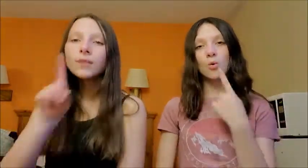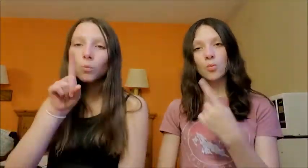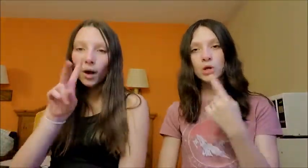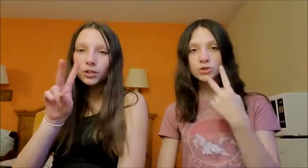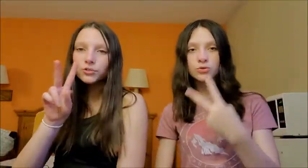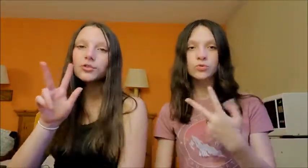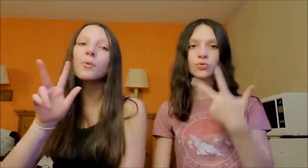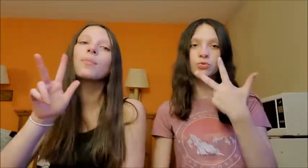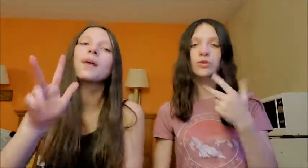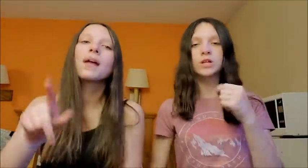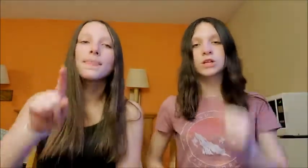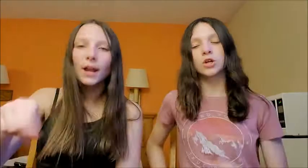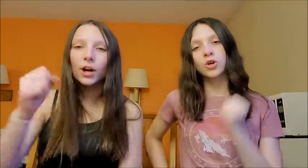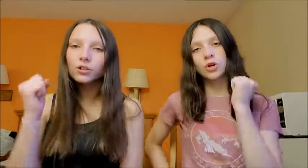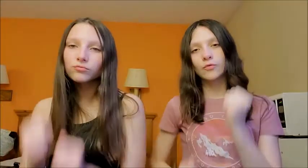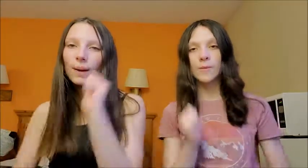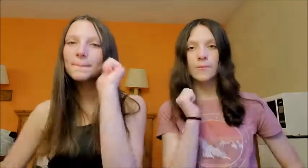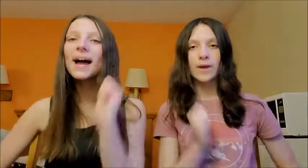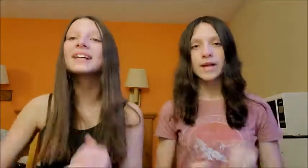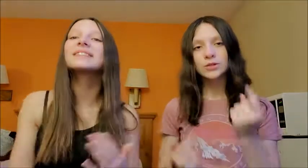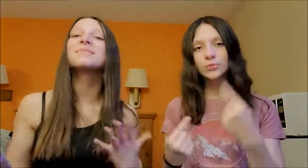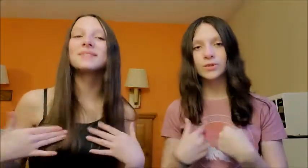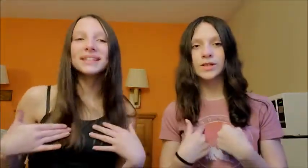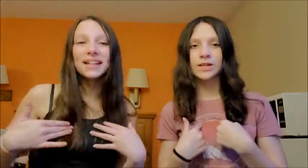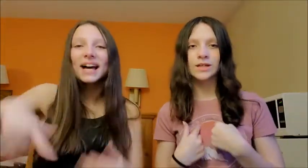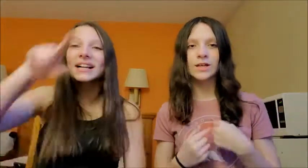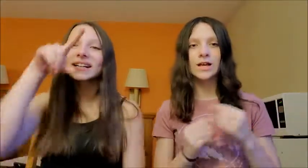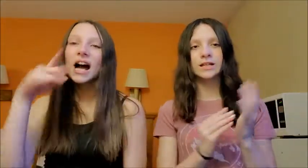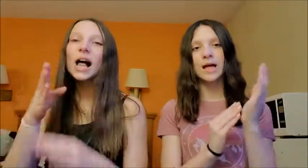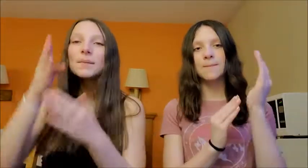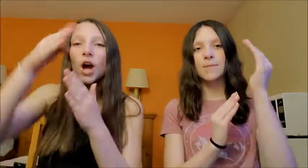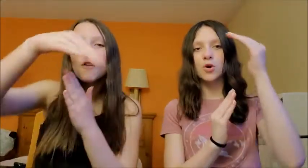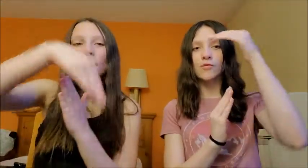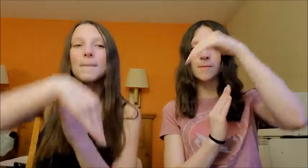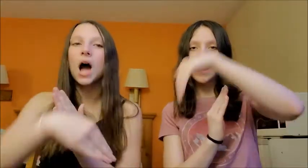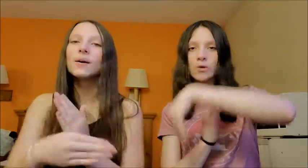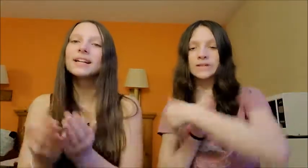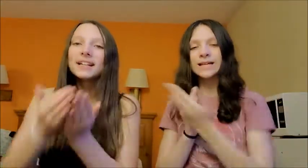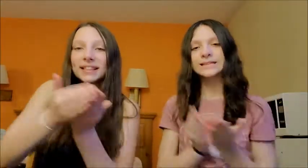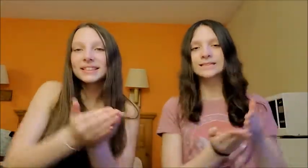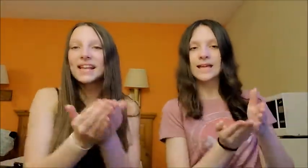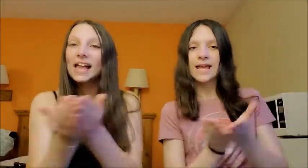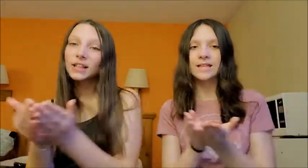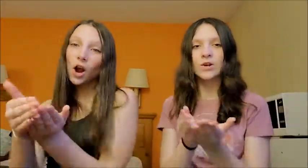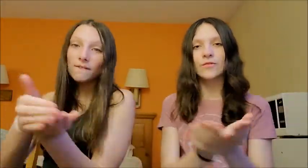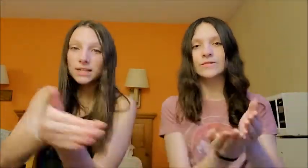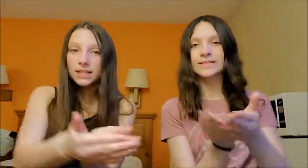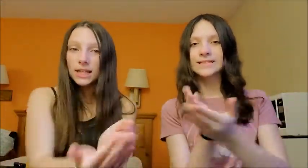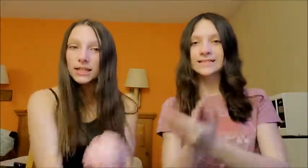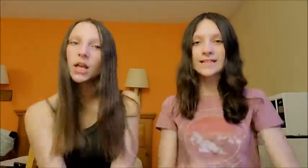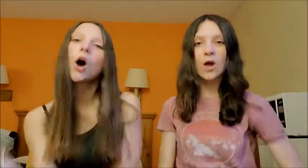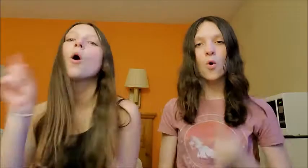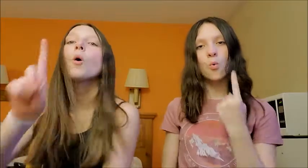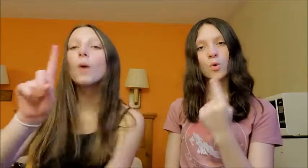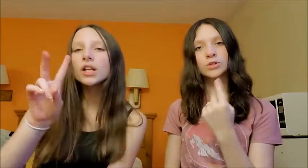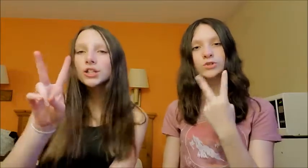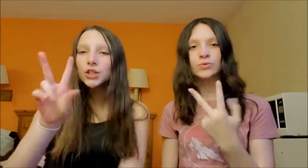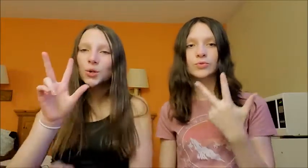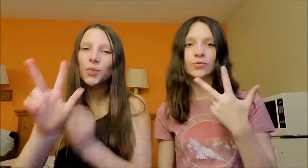One, two, three, they're gonna run back to me Climbing over mountains and sailing overseas One, two,